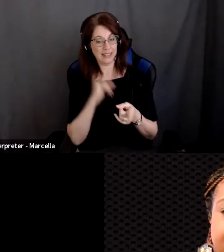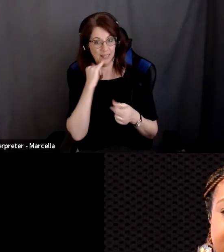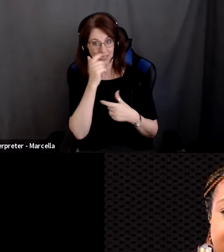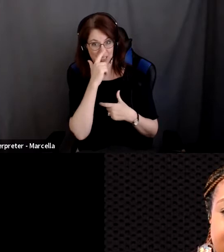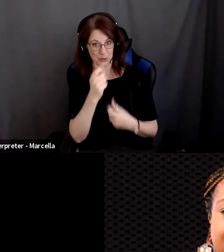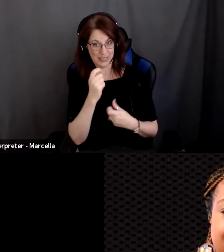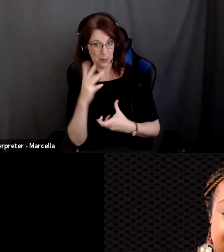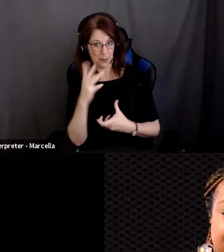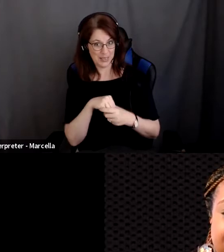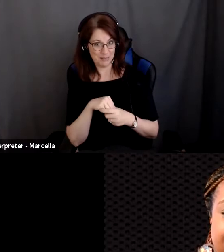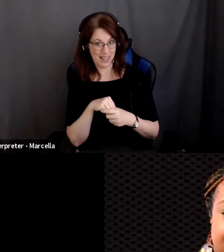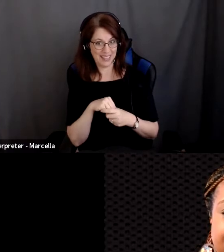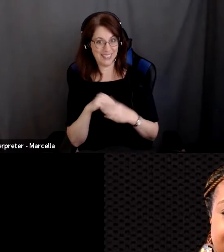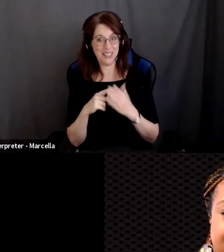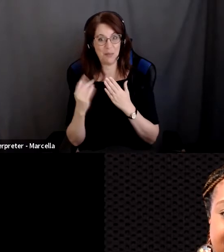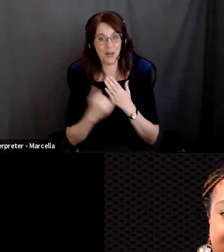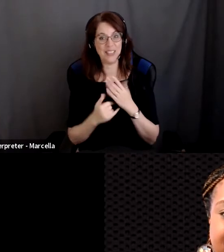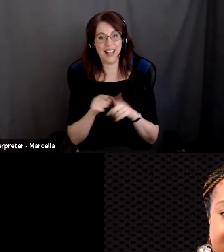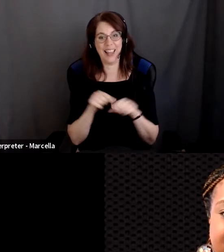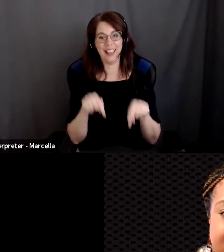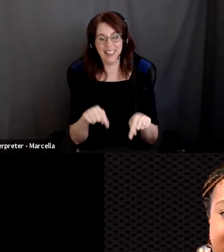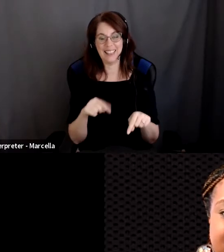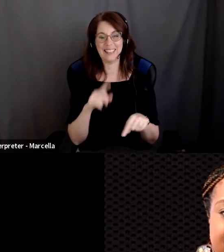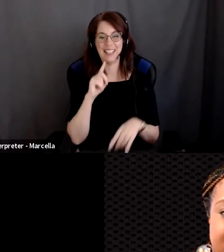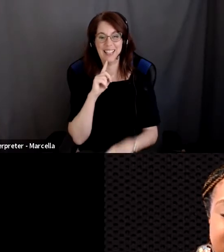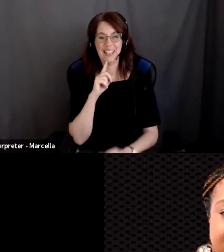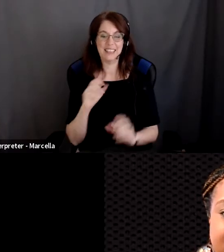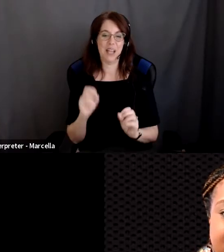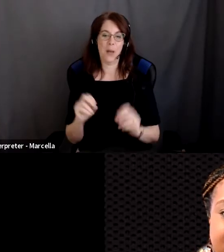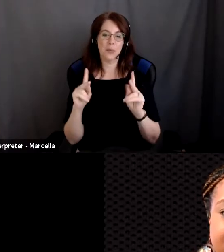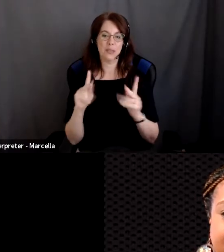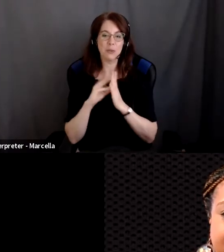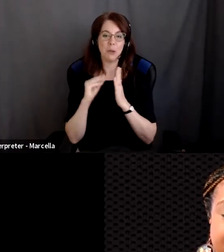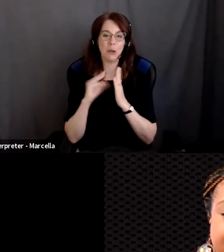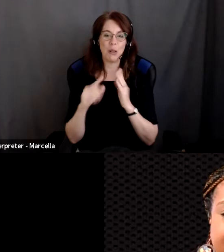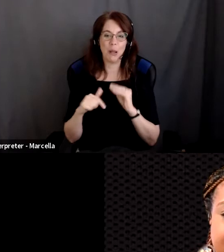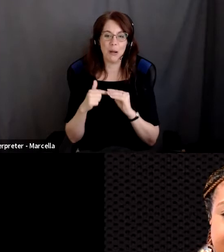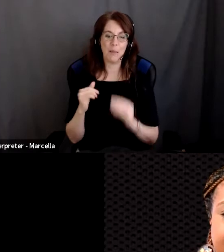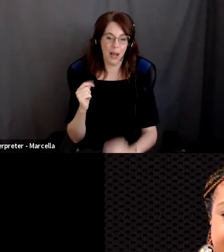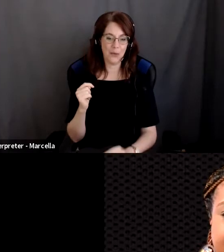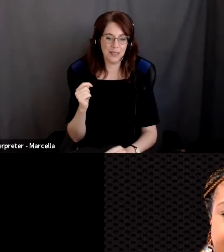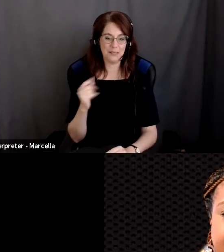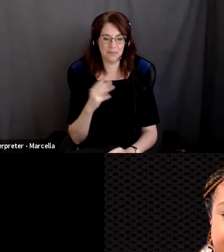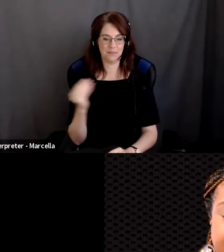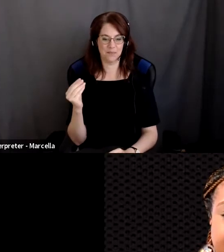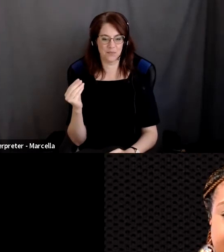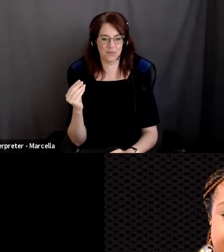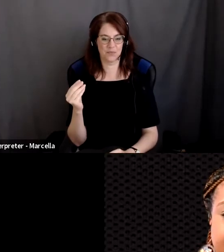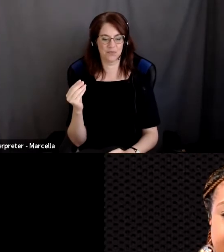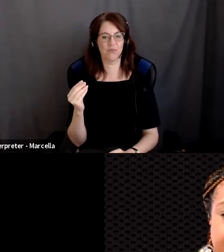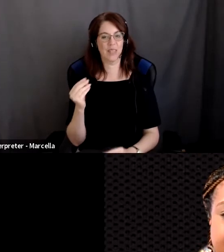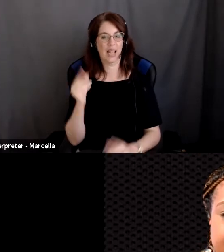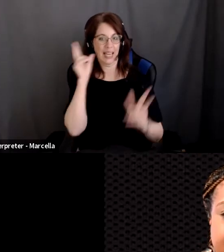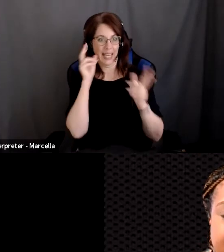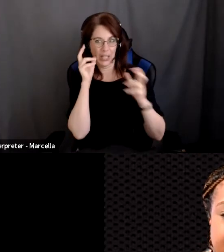in participating in a project like this, this is an opportunity to learn about it and hear from us about